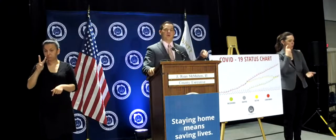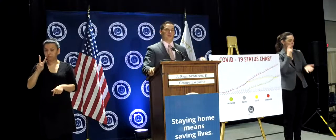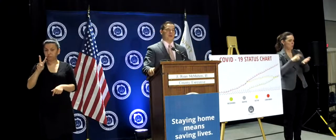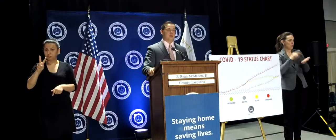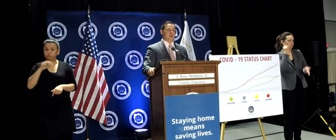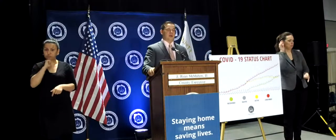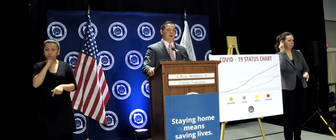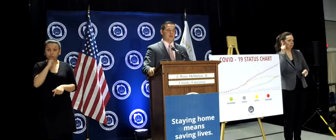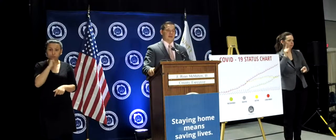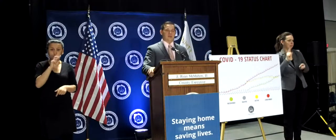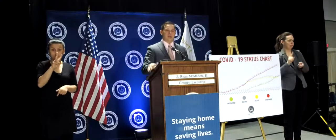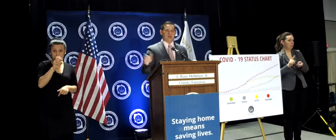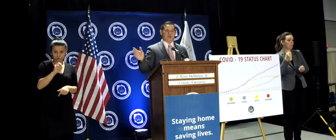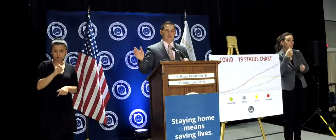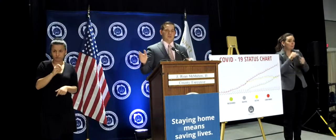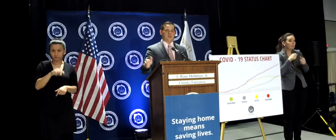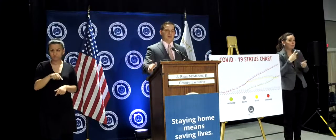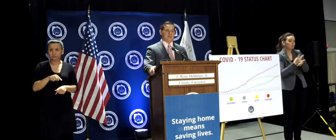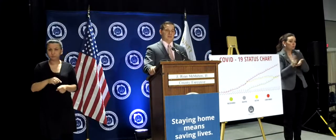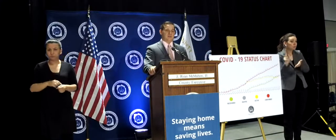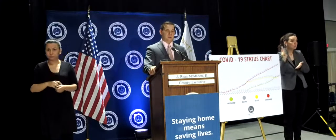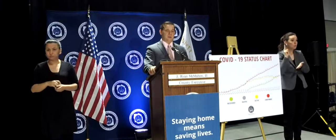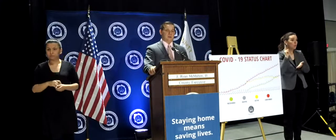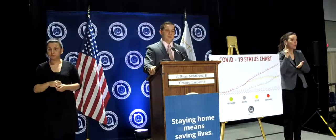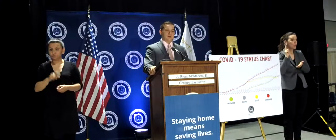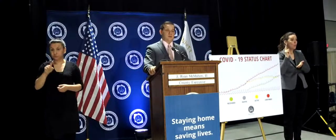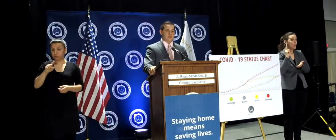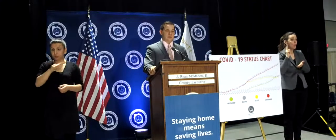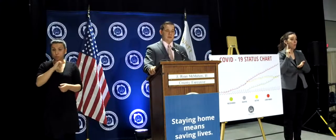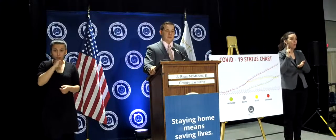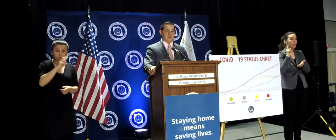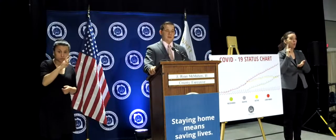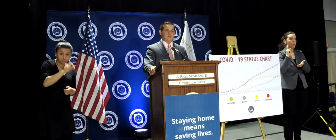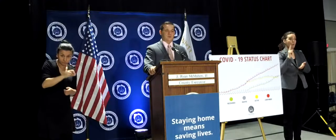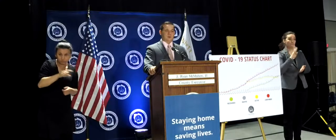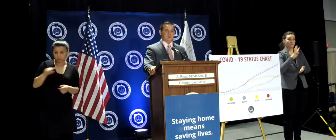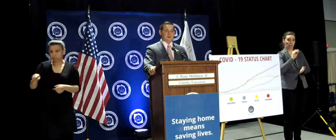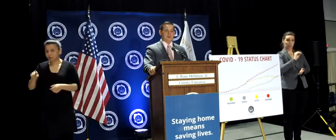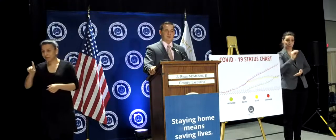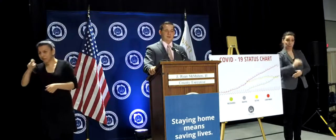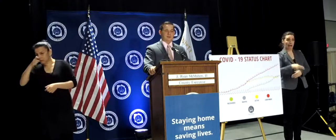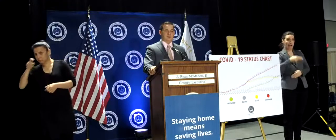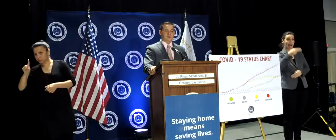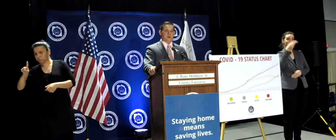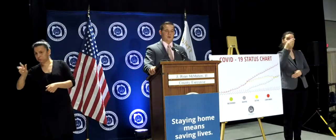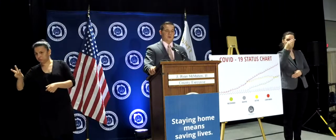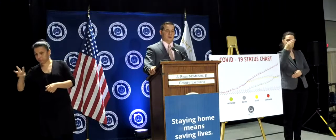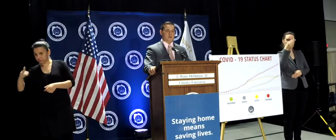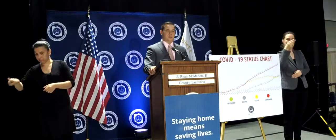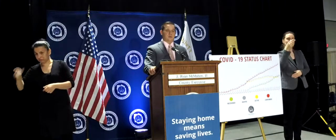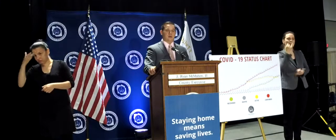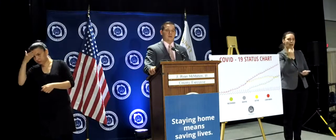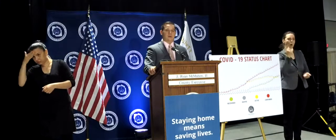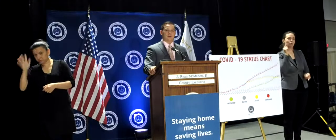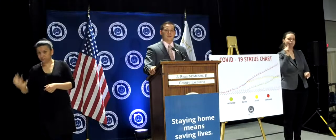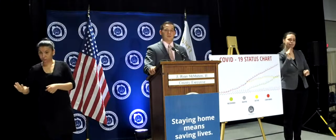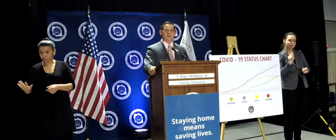under 40. That's changed in this process, but certainly I think if you're a senior who has